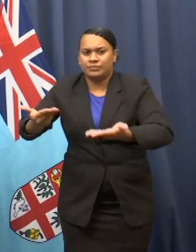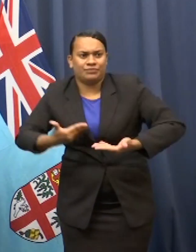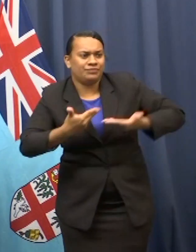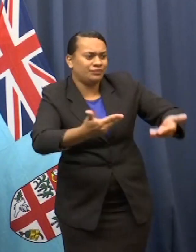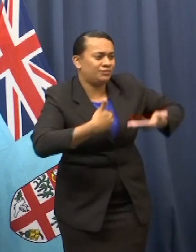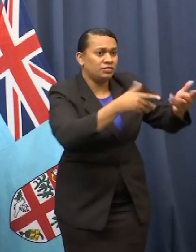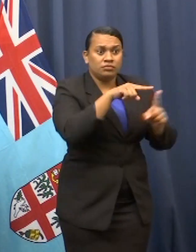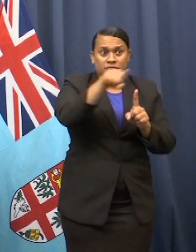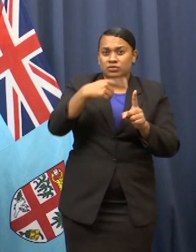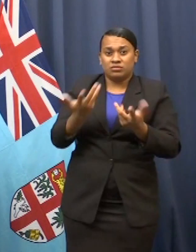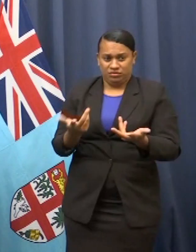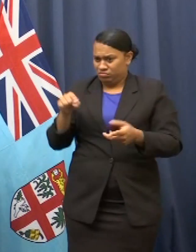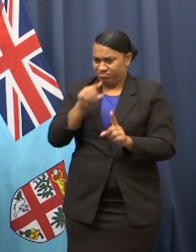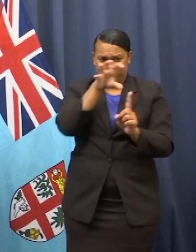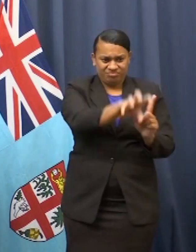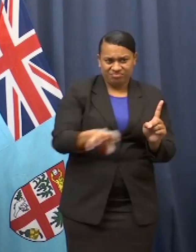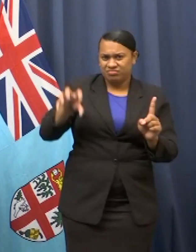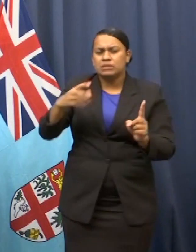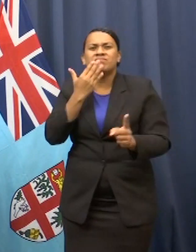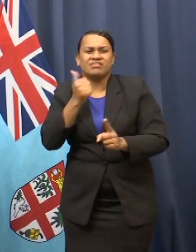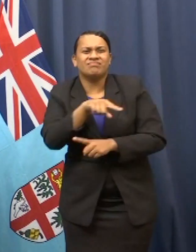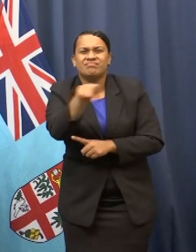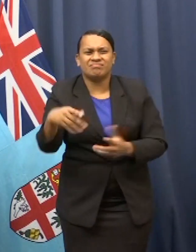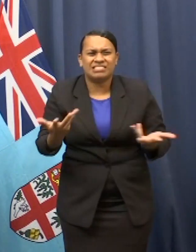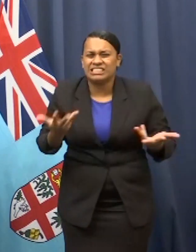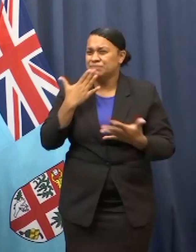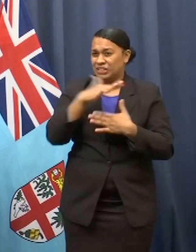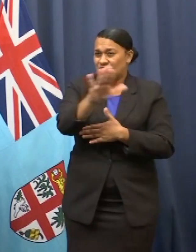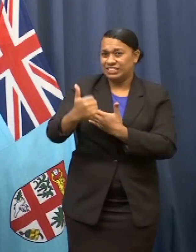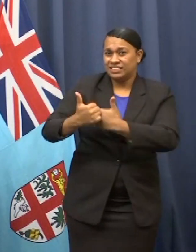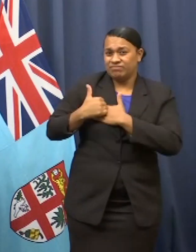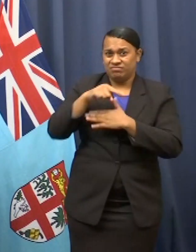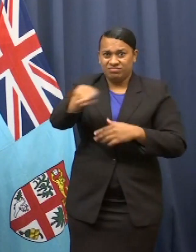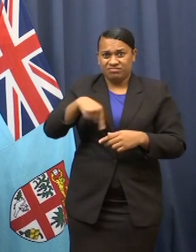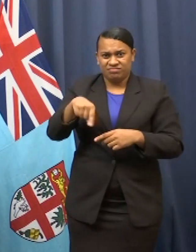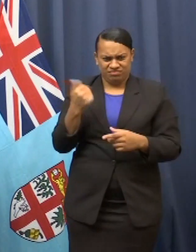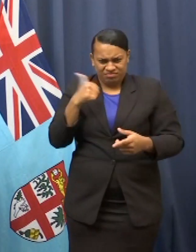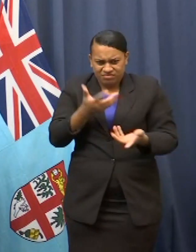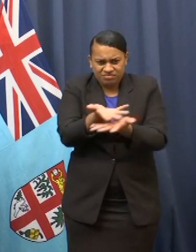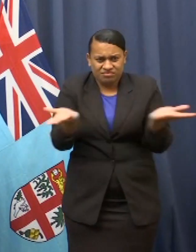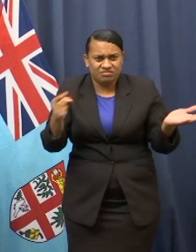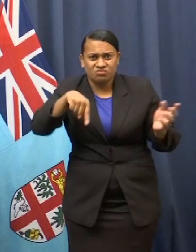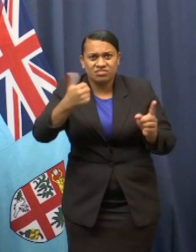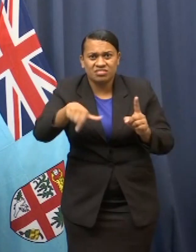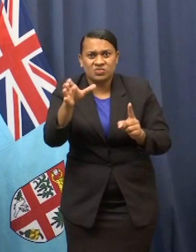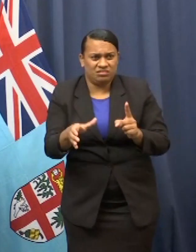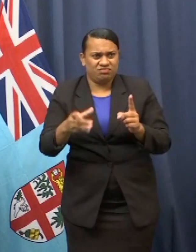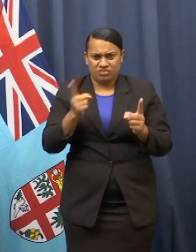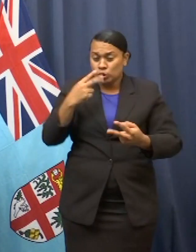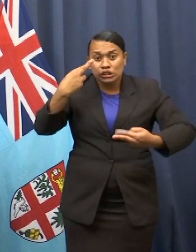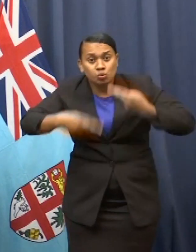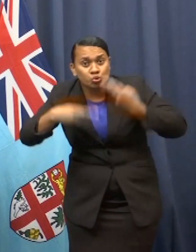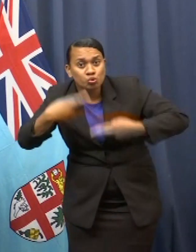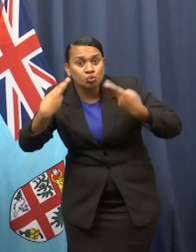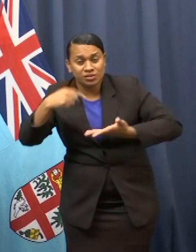service for the first time. So whether you're a restaurant owner, a taxi driver, or operate in a business